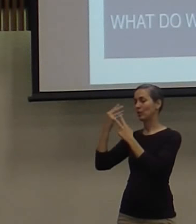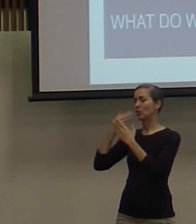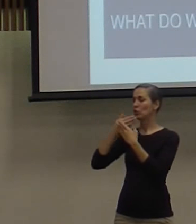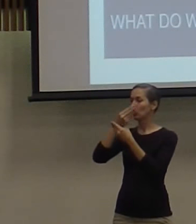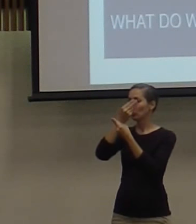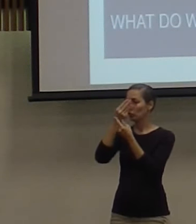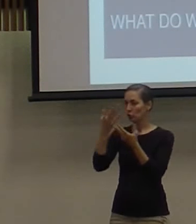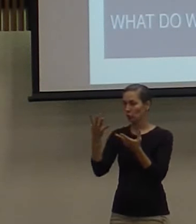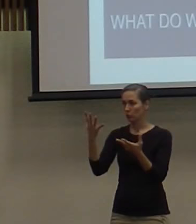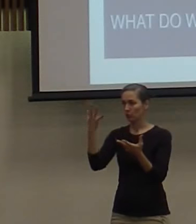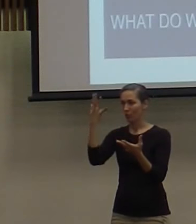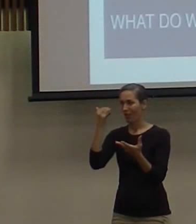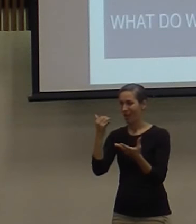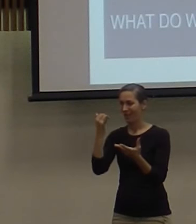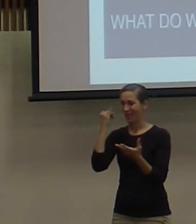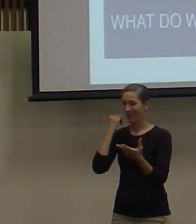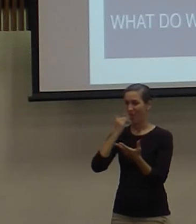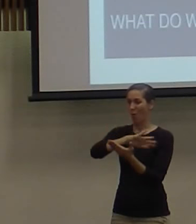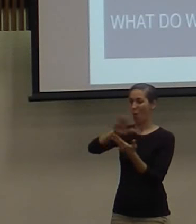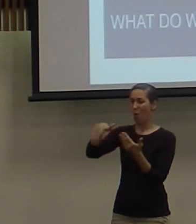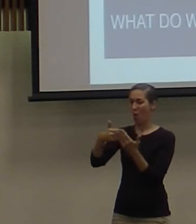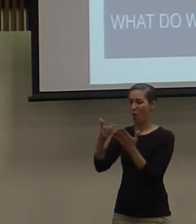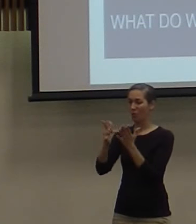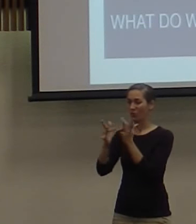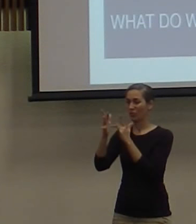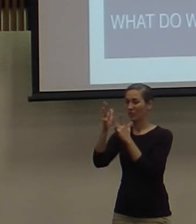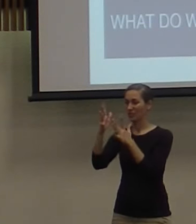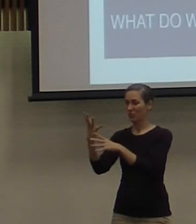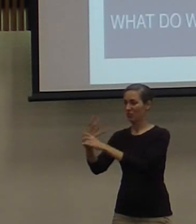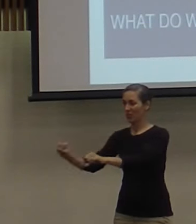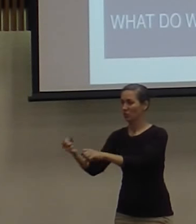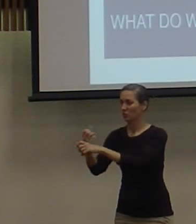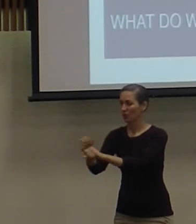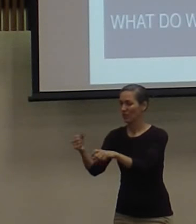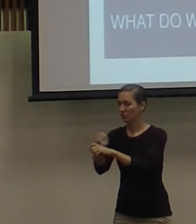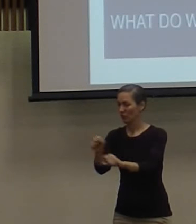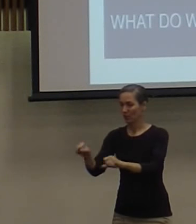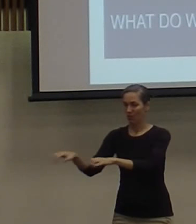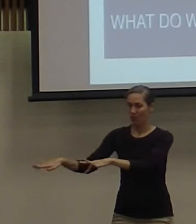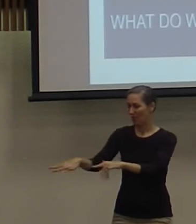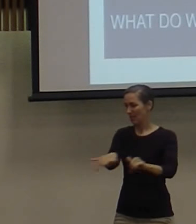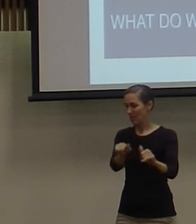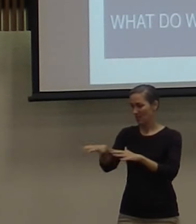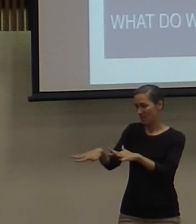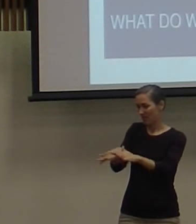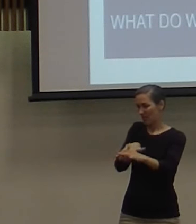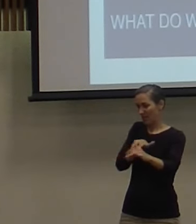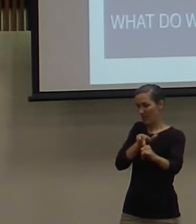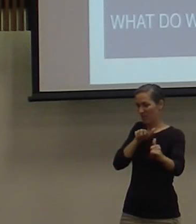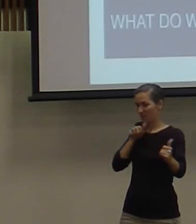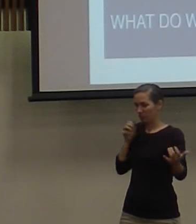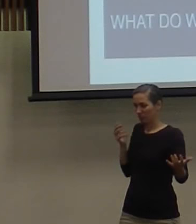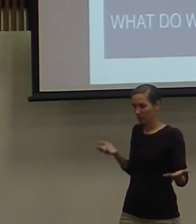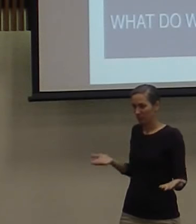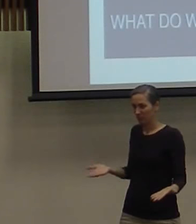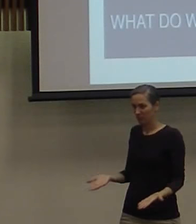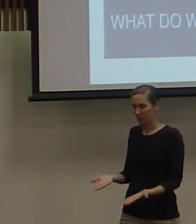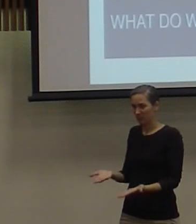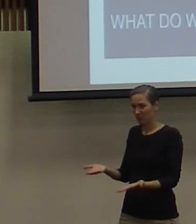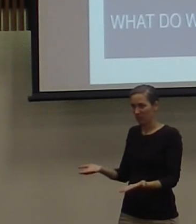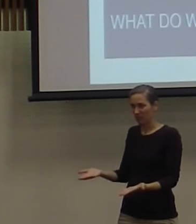that was rescued to any country, then who left for the work in Vietnam to